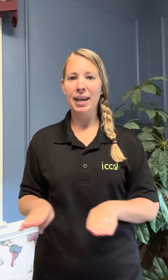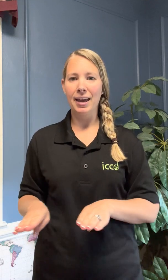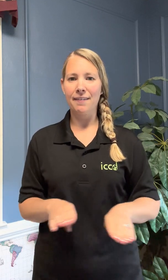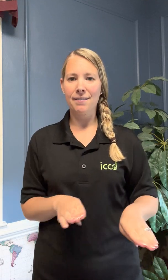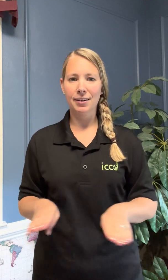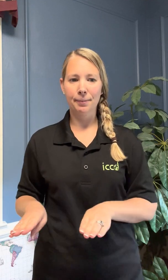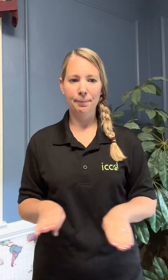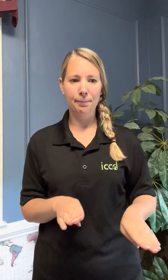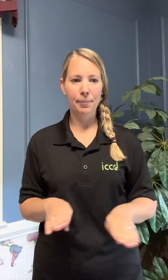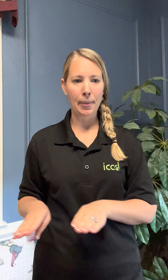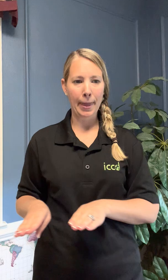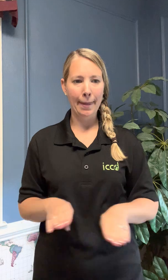behave.